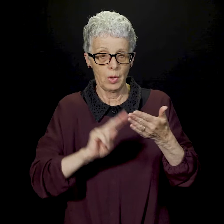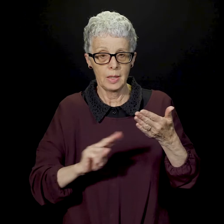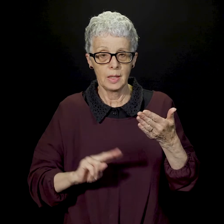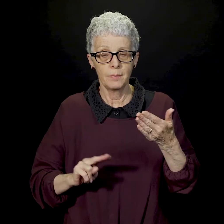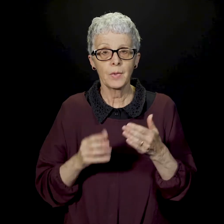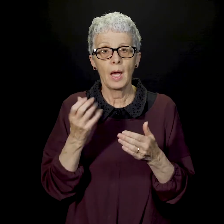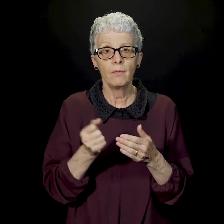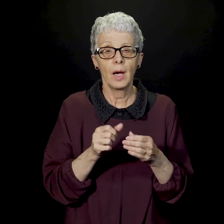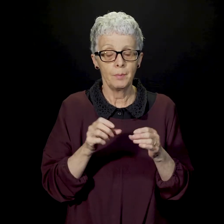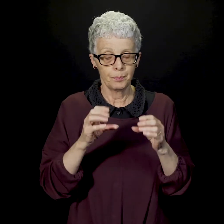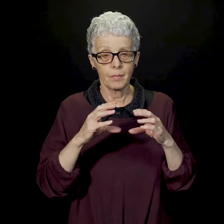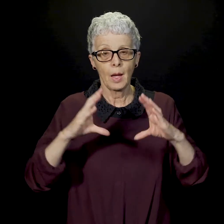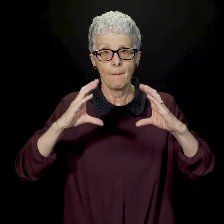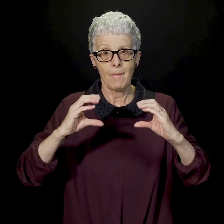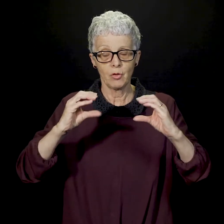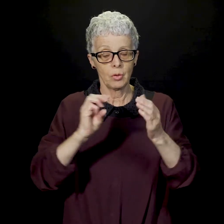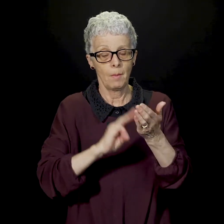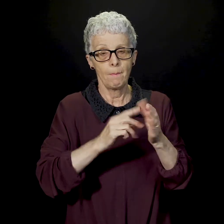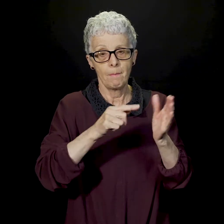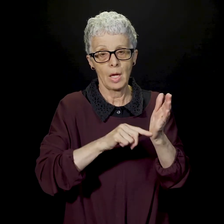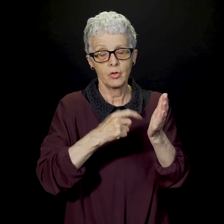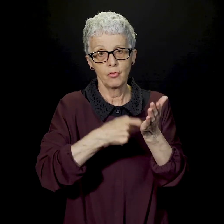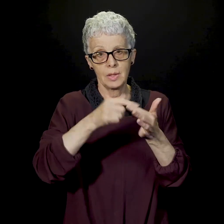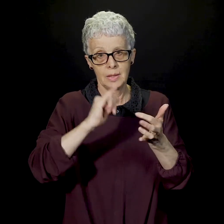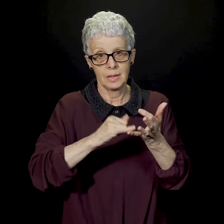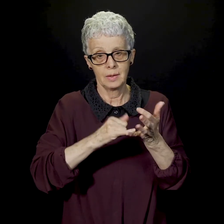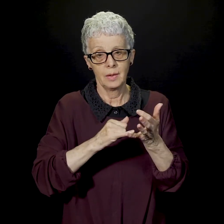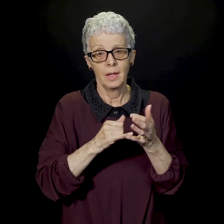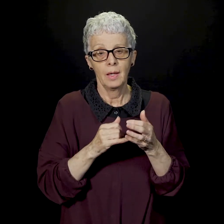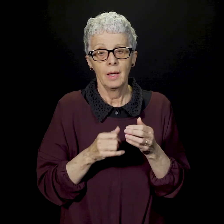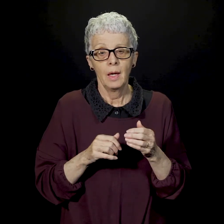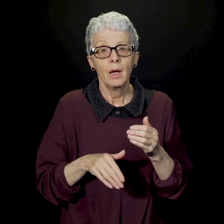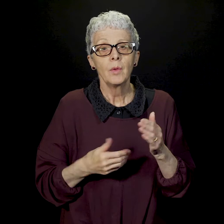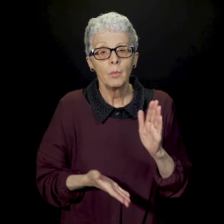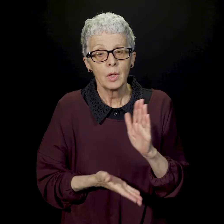little ones that you take to the beach, and so they got theirs and pumped it up, and went down